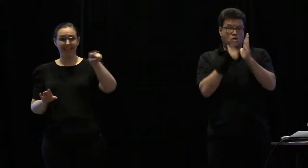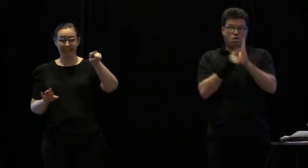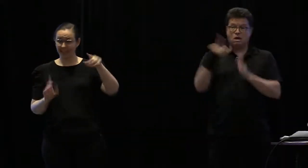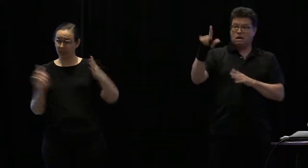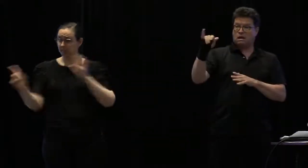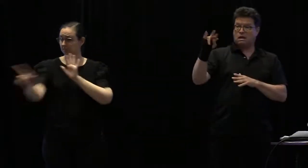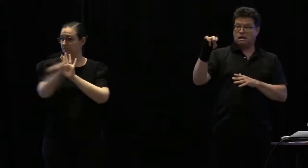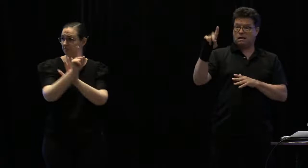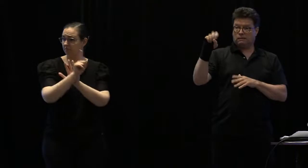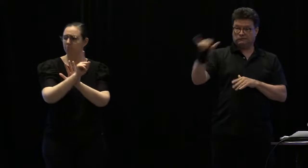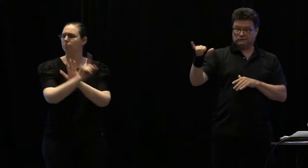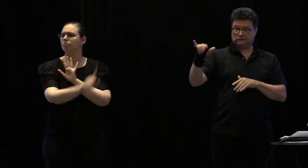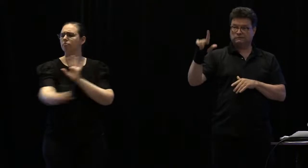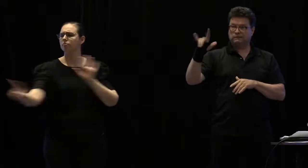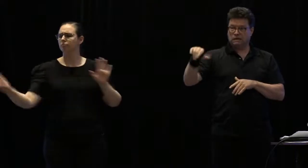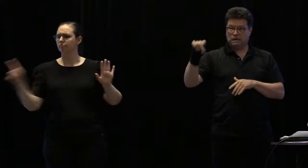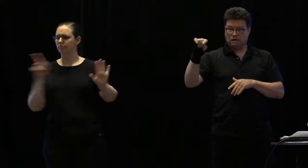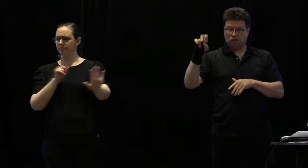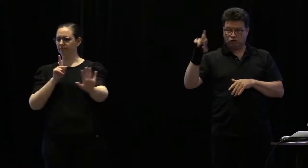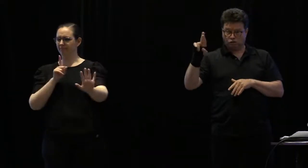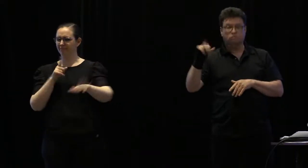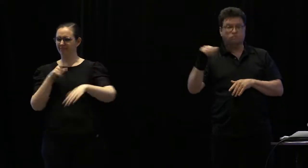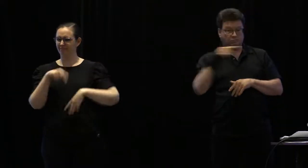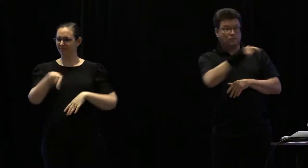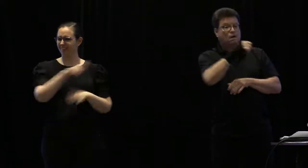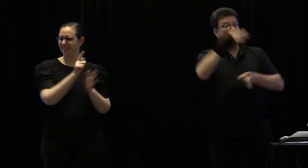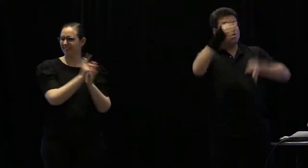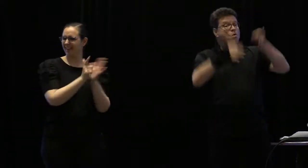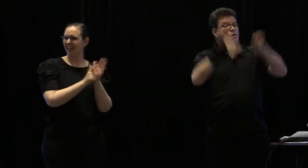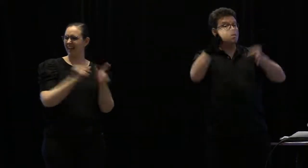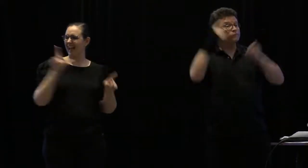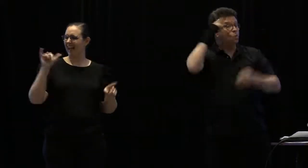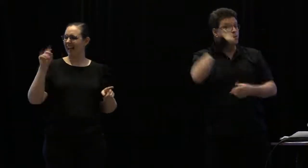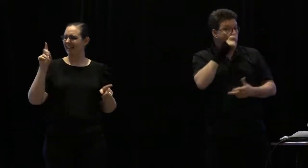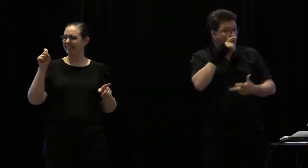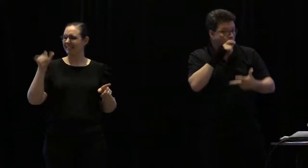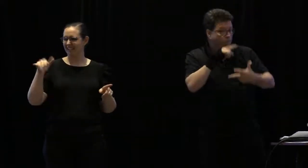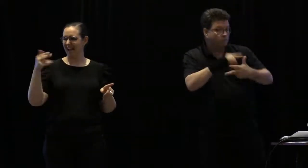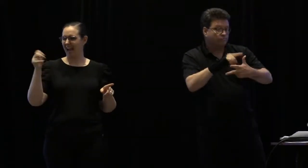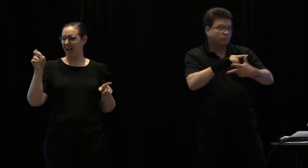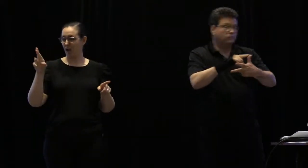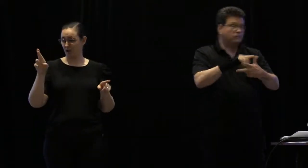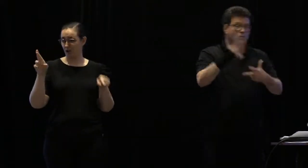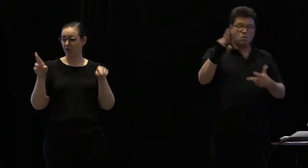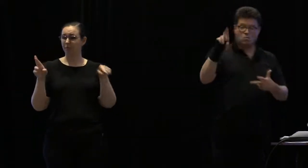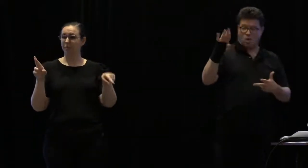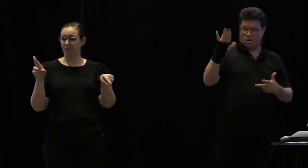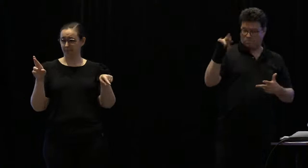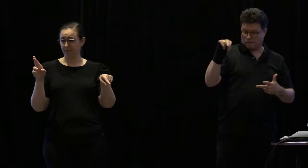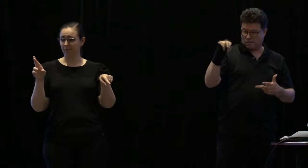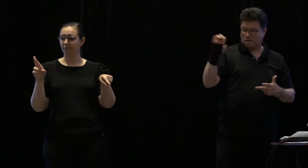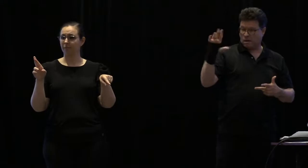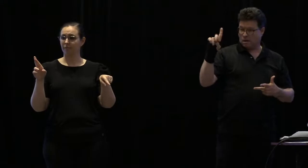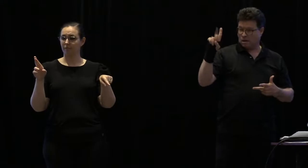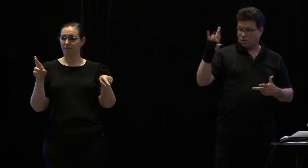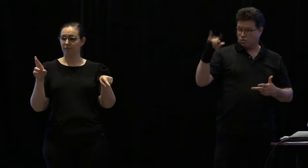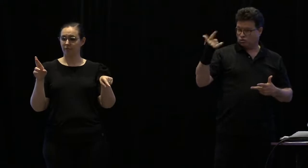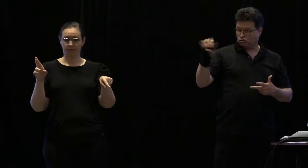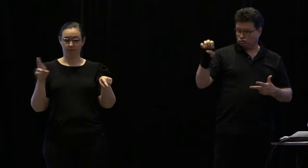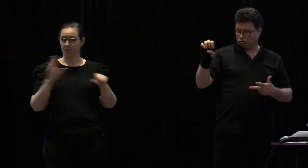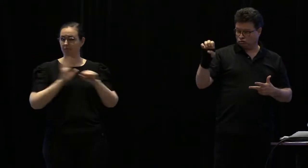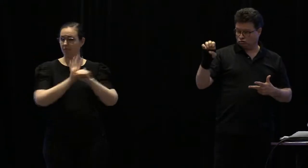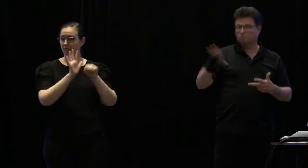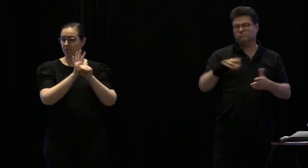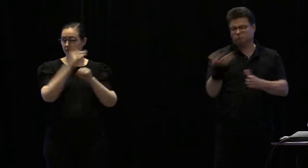and provided that help with our lawyer, Lindsay, during the